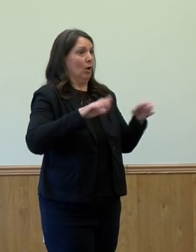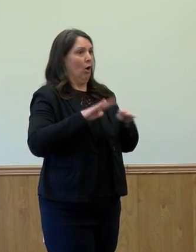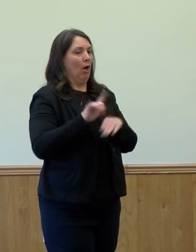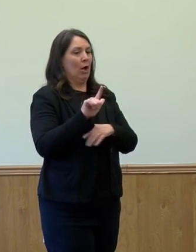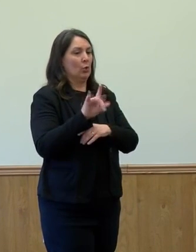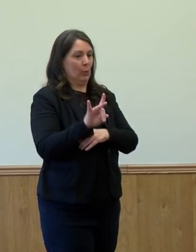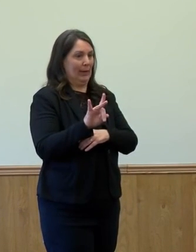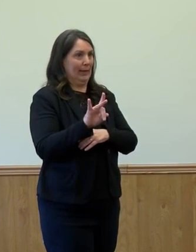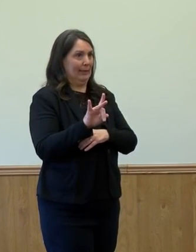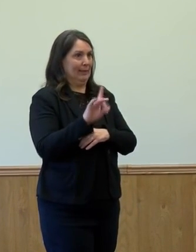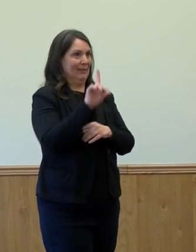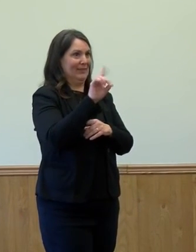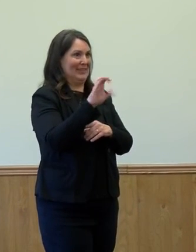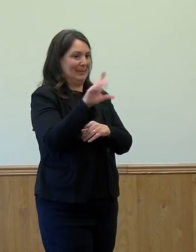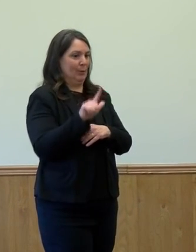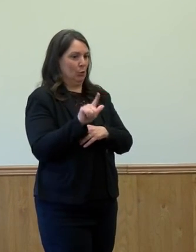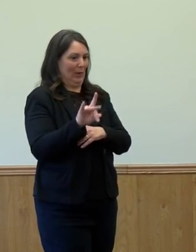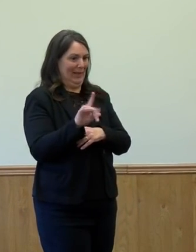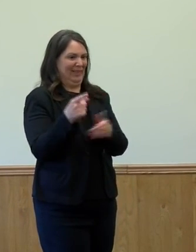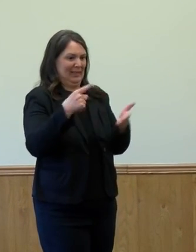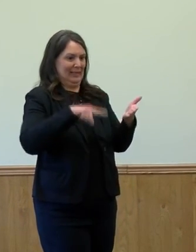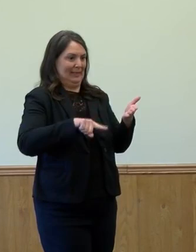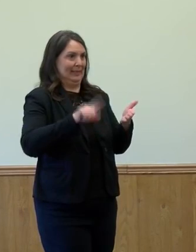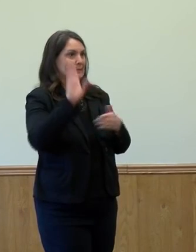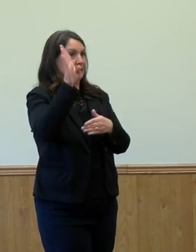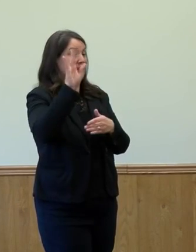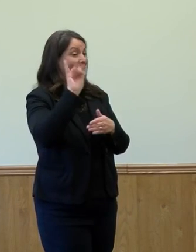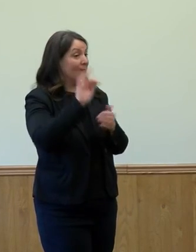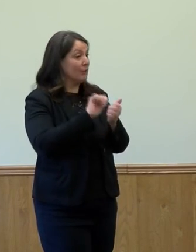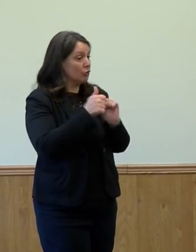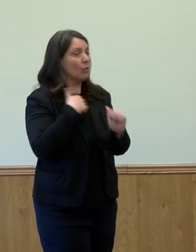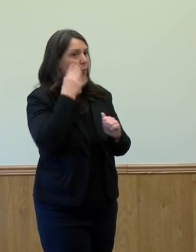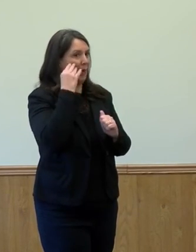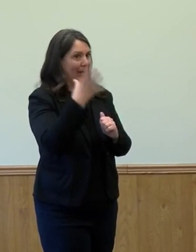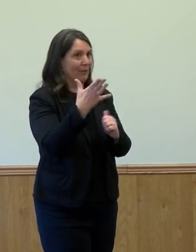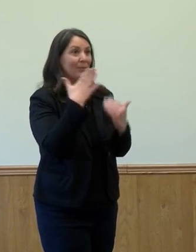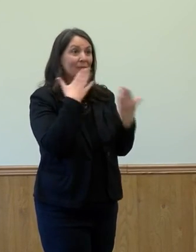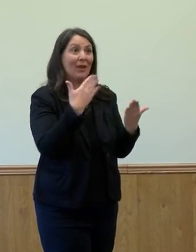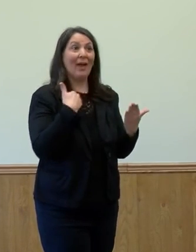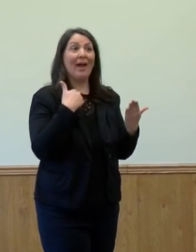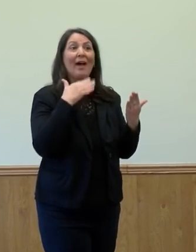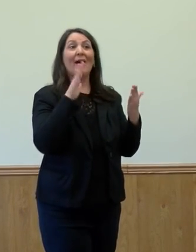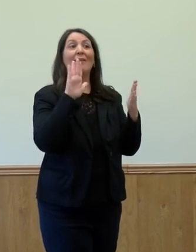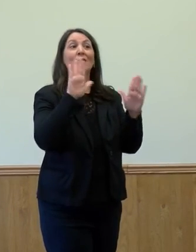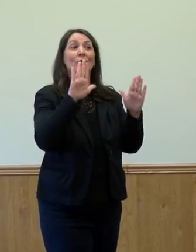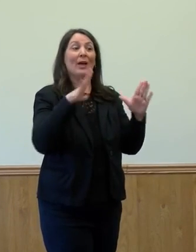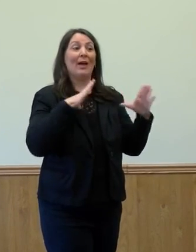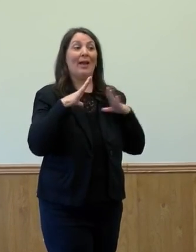28th of December. We'll let you know if that changes in the meantime. Thank you all. Have a good holiday season.